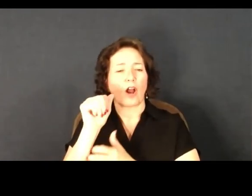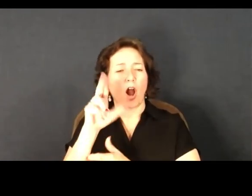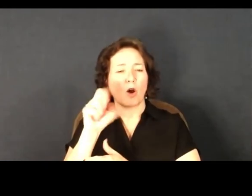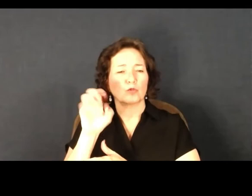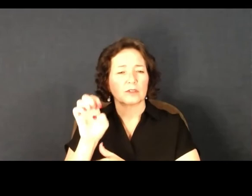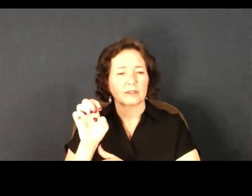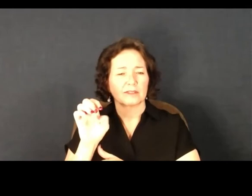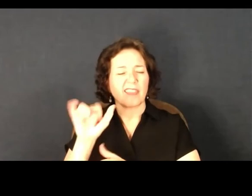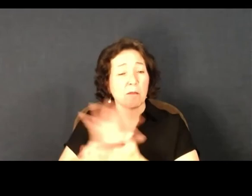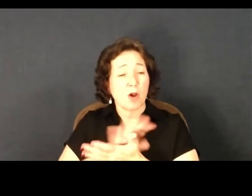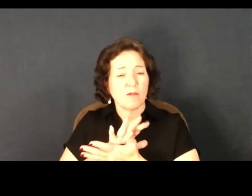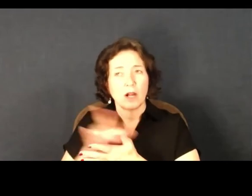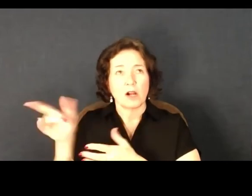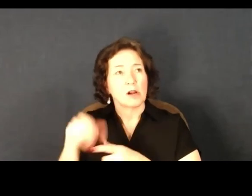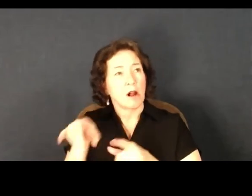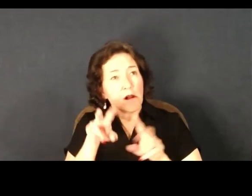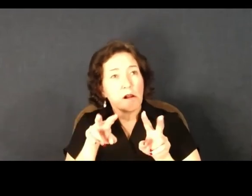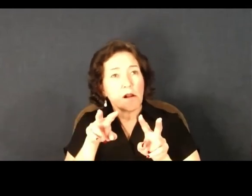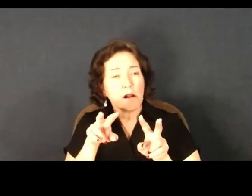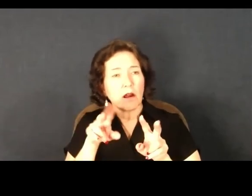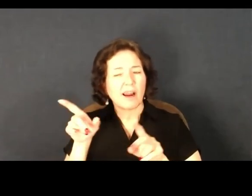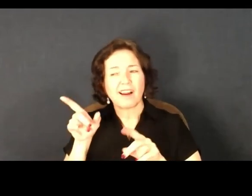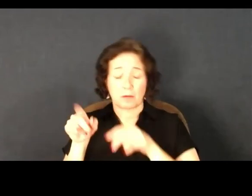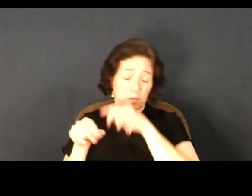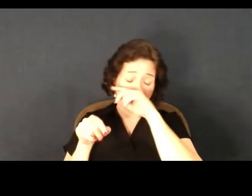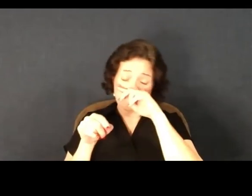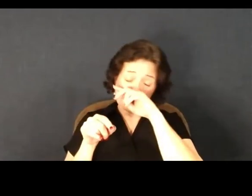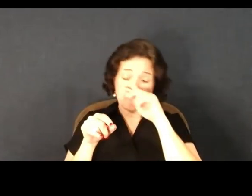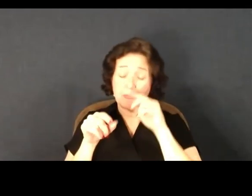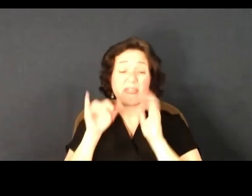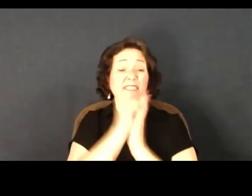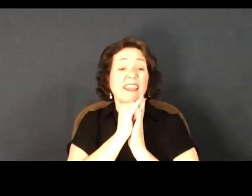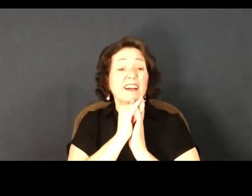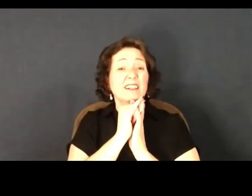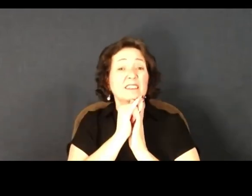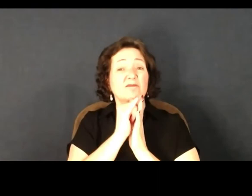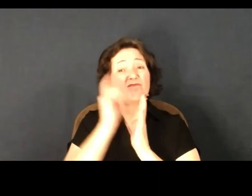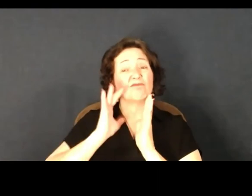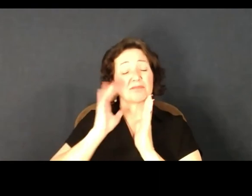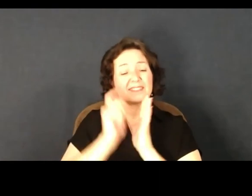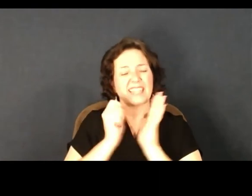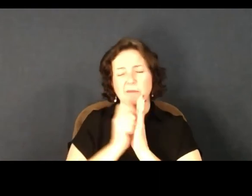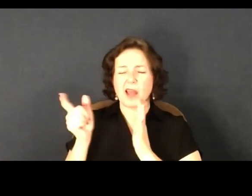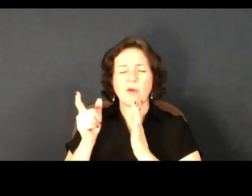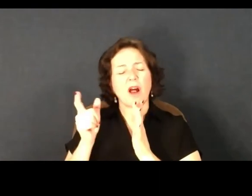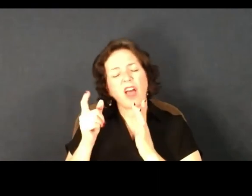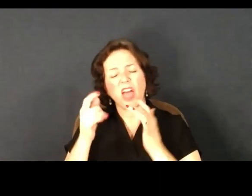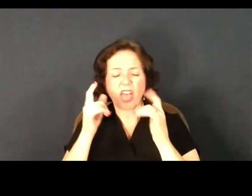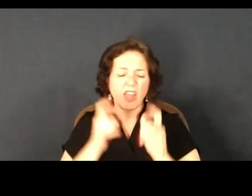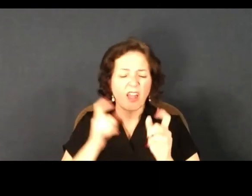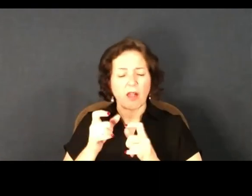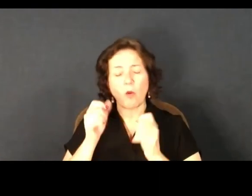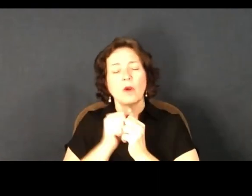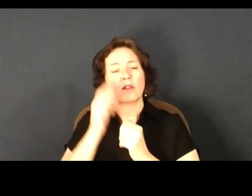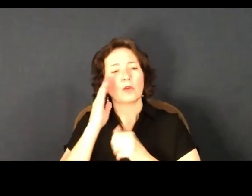they were experimenting with homemade tattoos, mostly dots and crosses